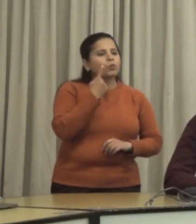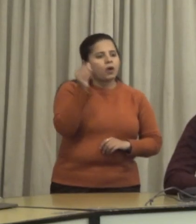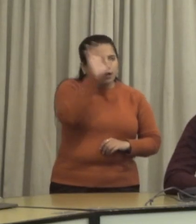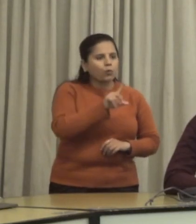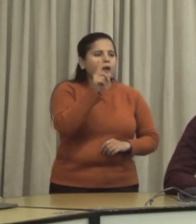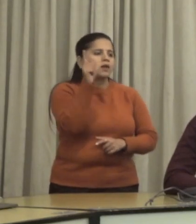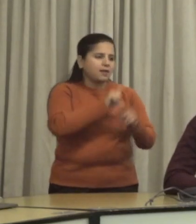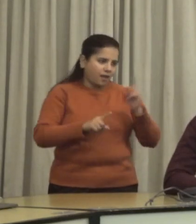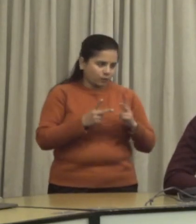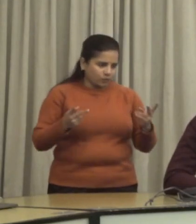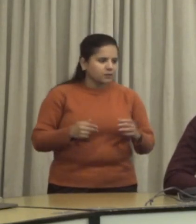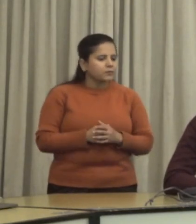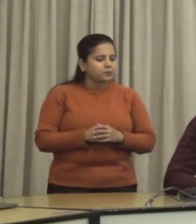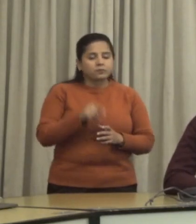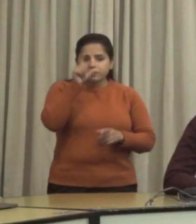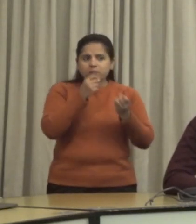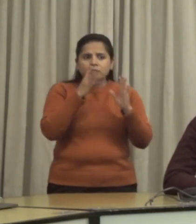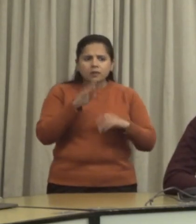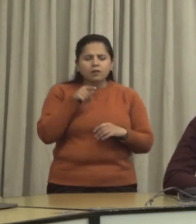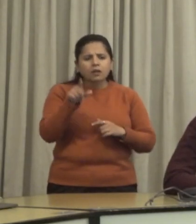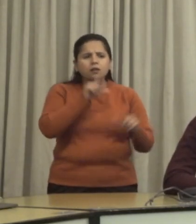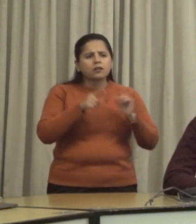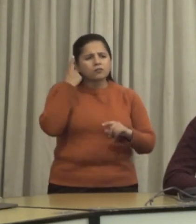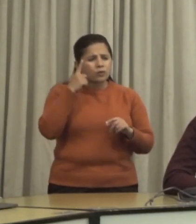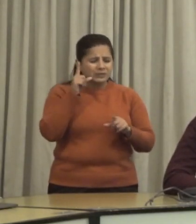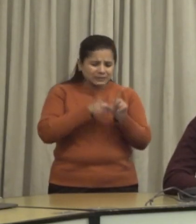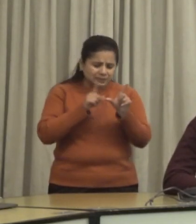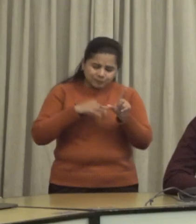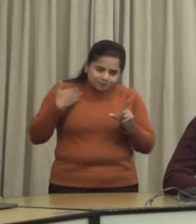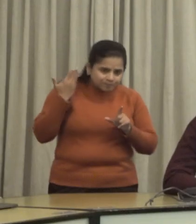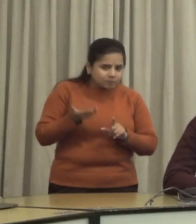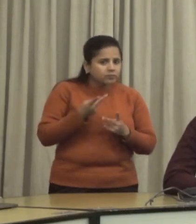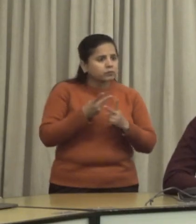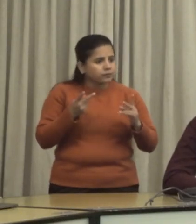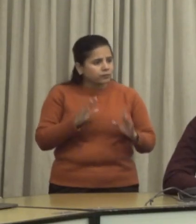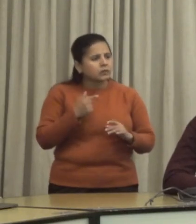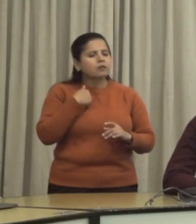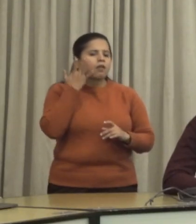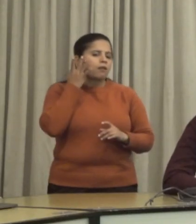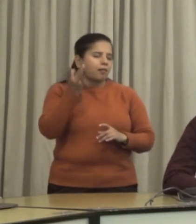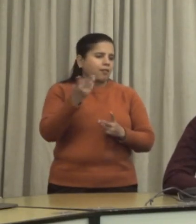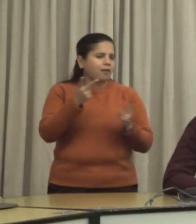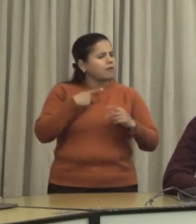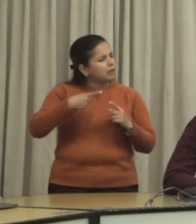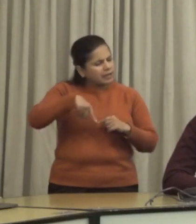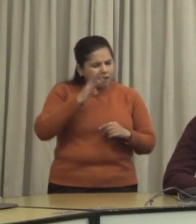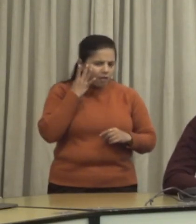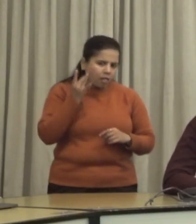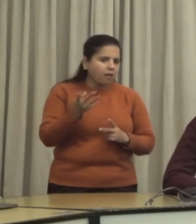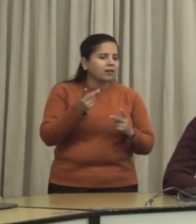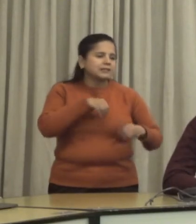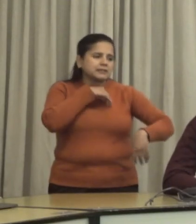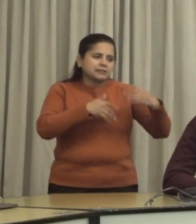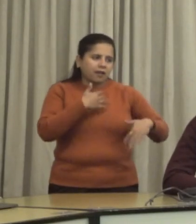one language, and people have been speaking this language for decades, and we've somehow ignored it. We are actively ignoring this language, and that's the language of